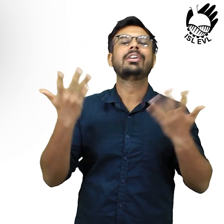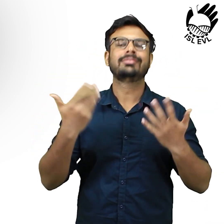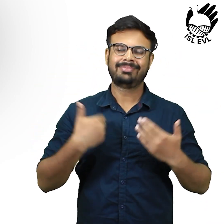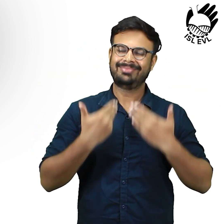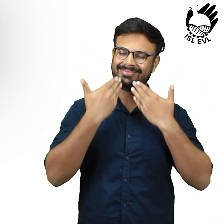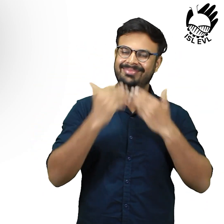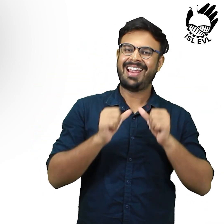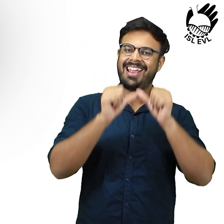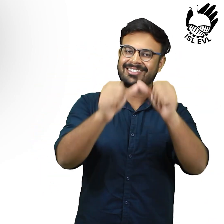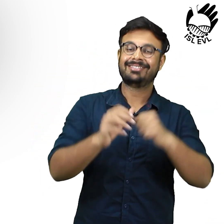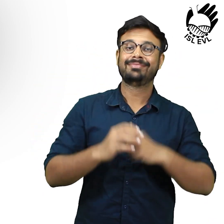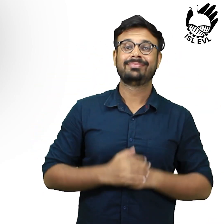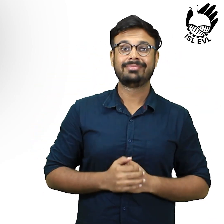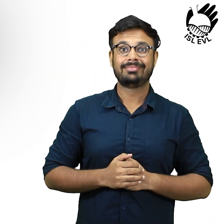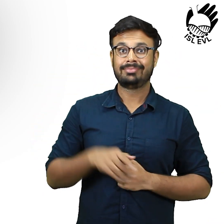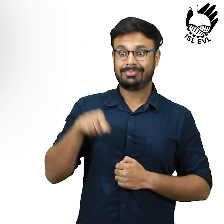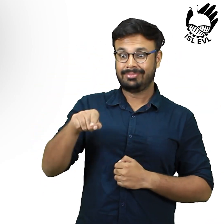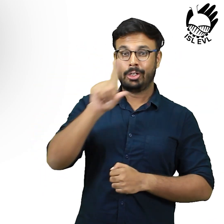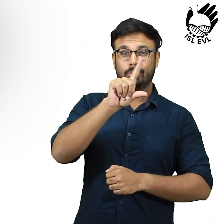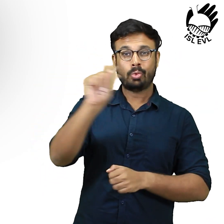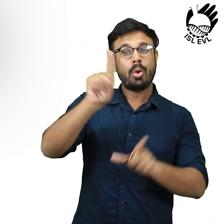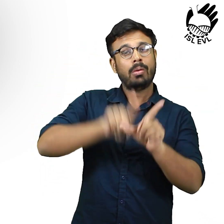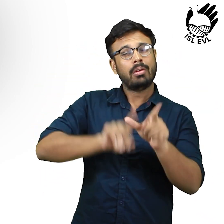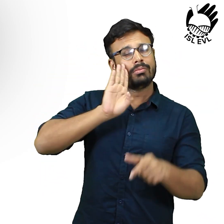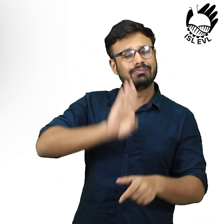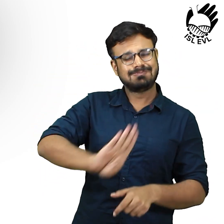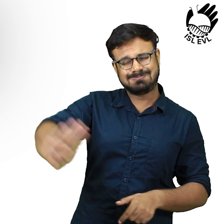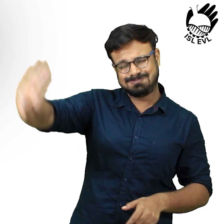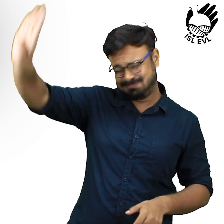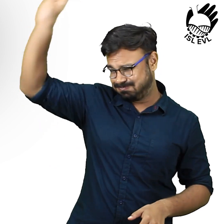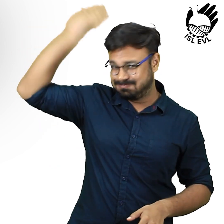We are all now thinking about the history of crystallization.